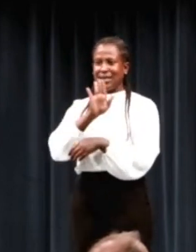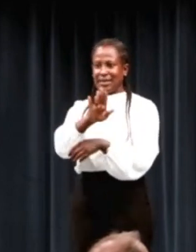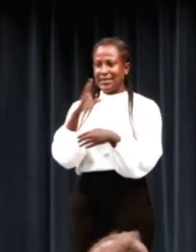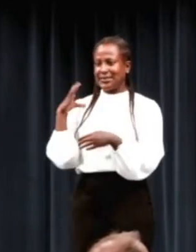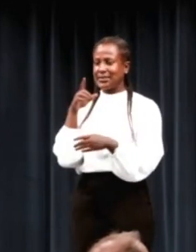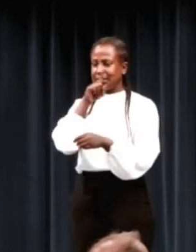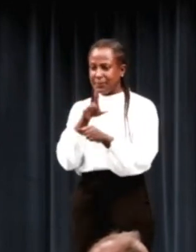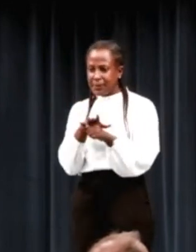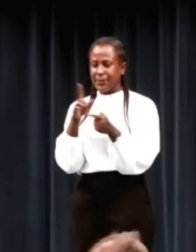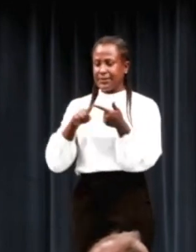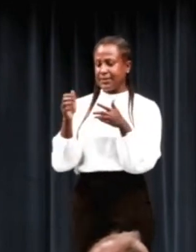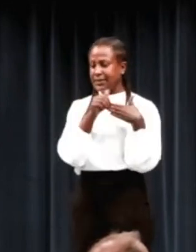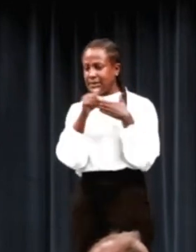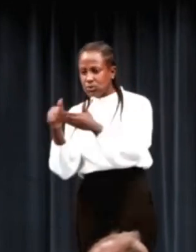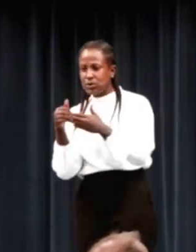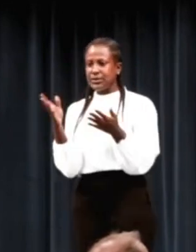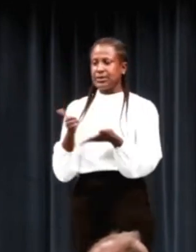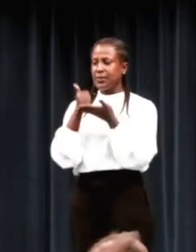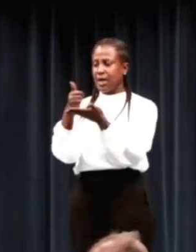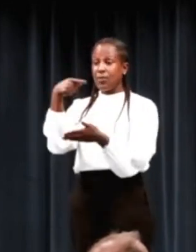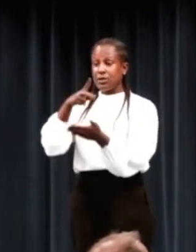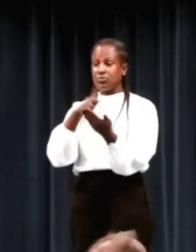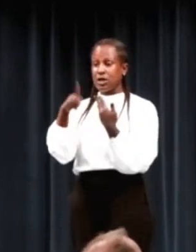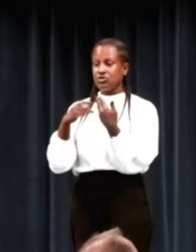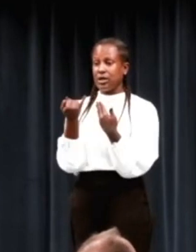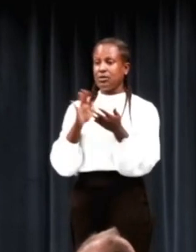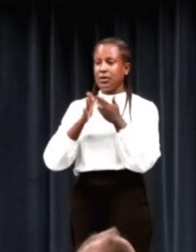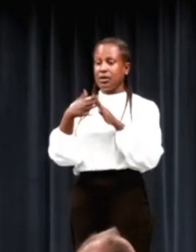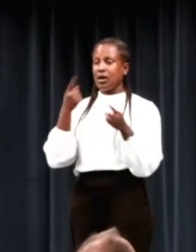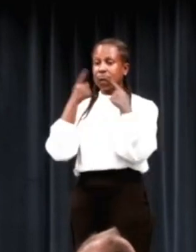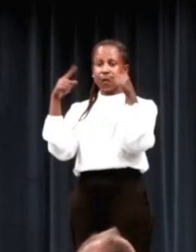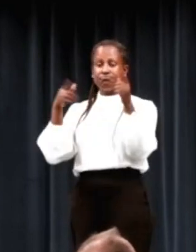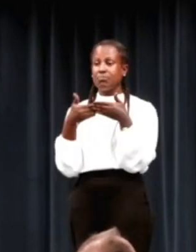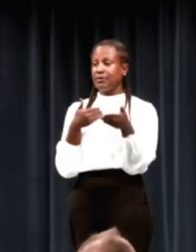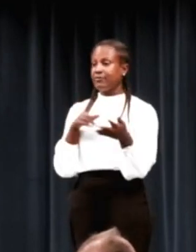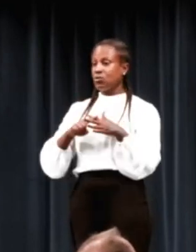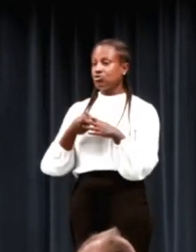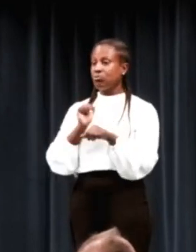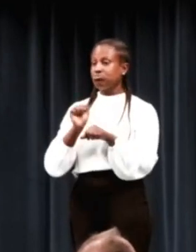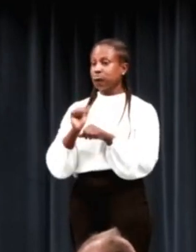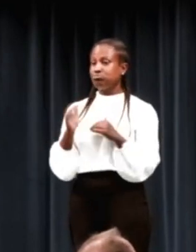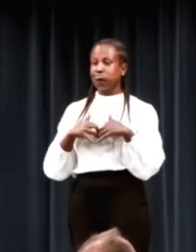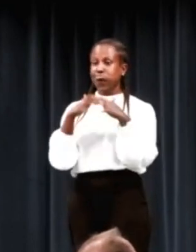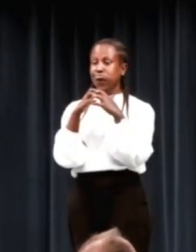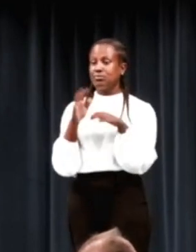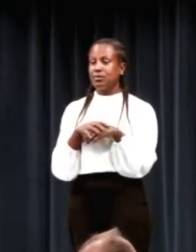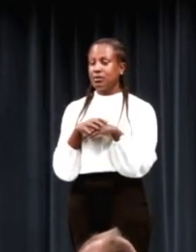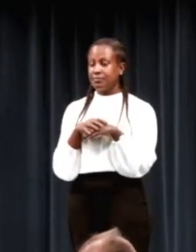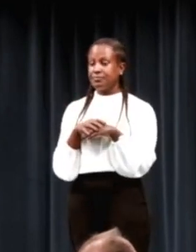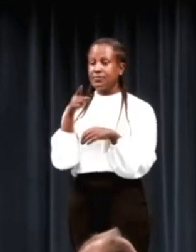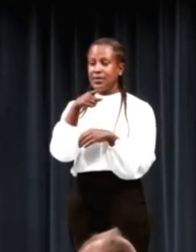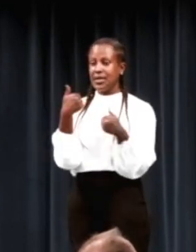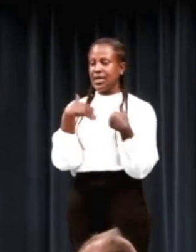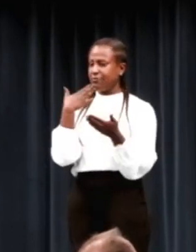to collaborate have made this project a huge success before the work even began. Along with his urban planning